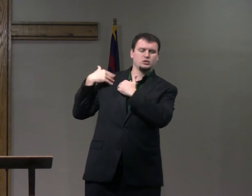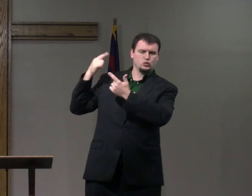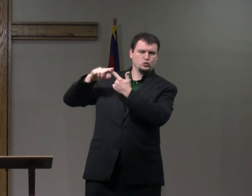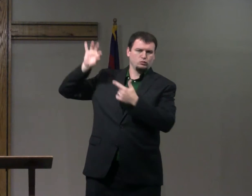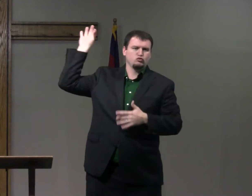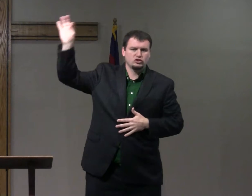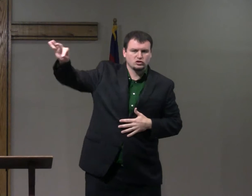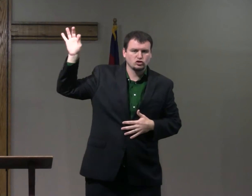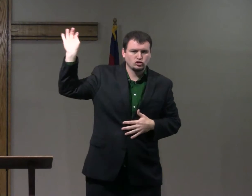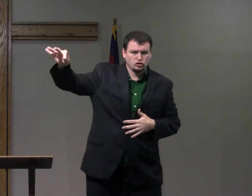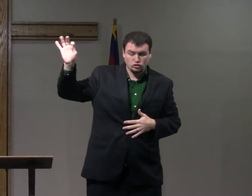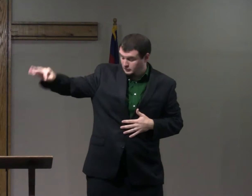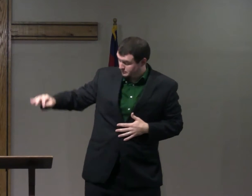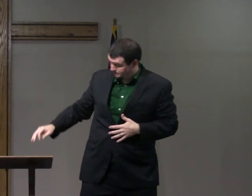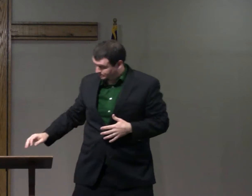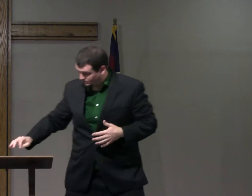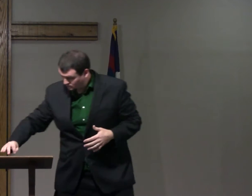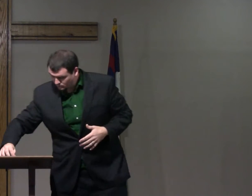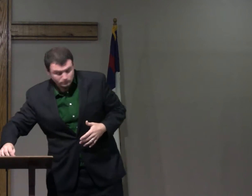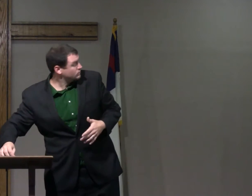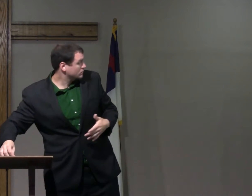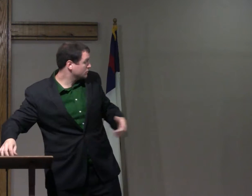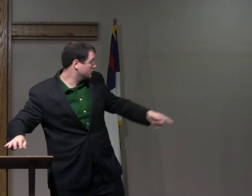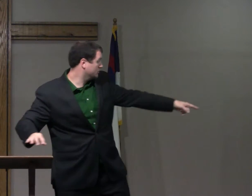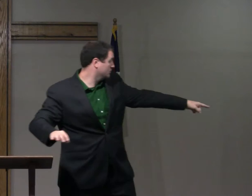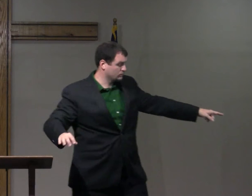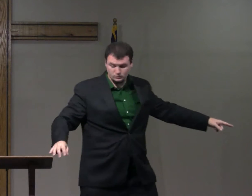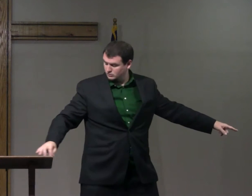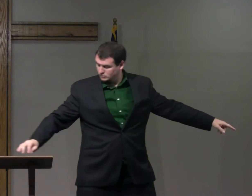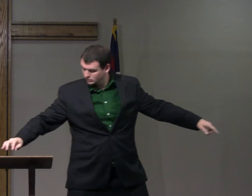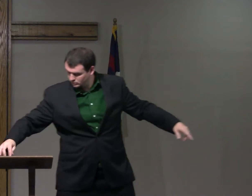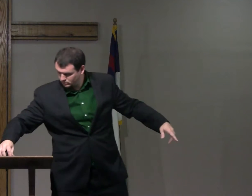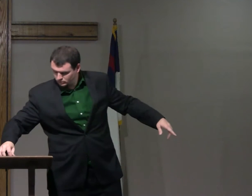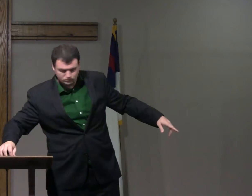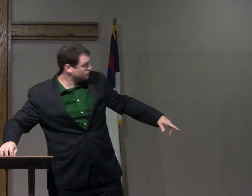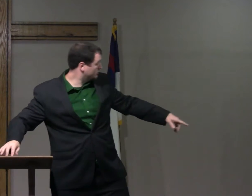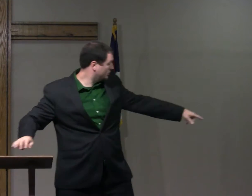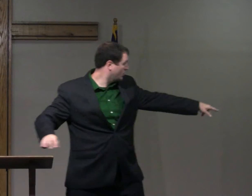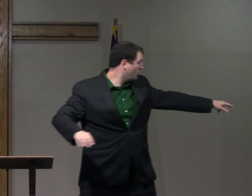And this is our responsibility to preach, to tell others.